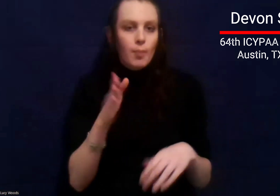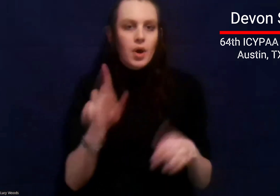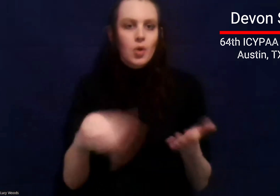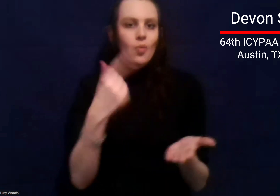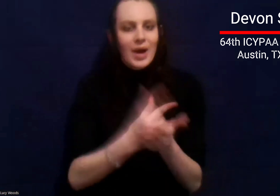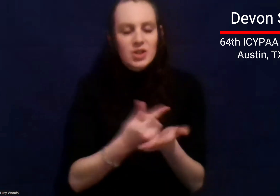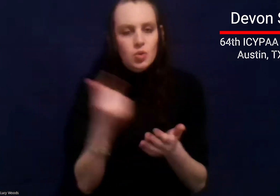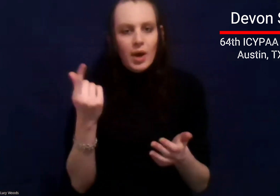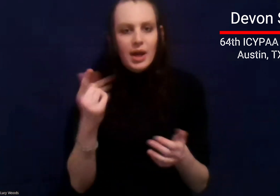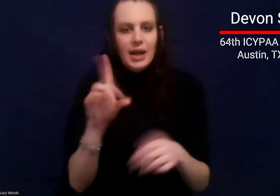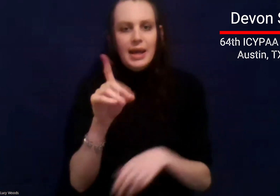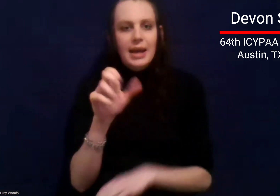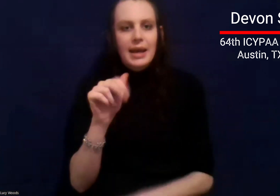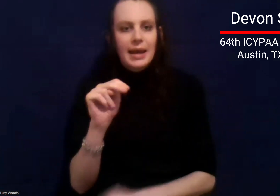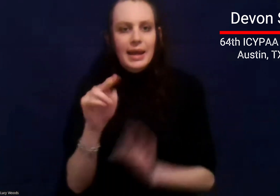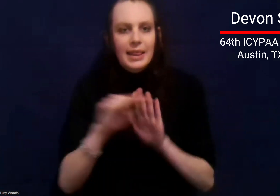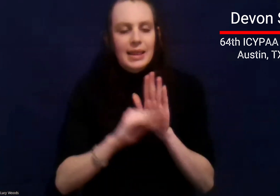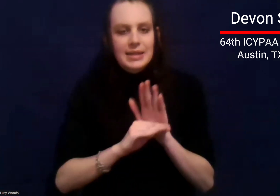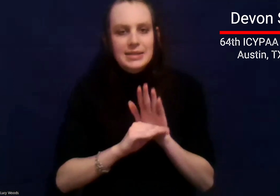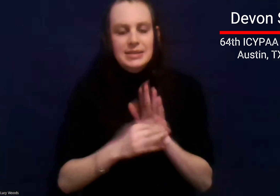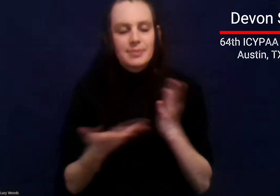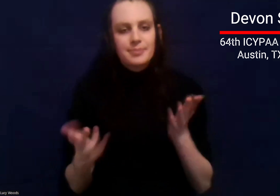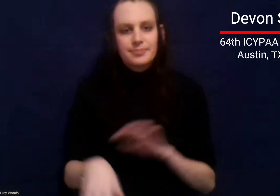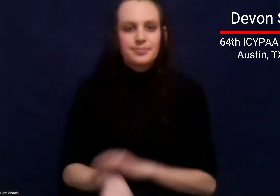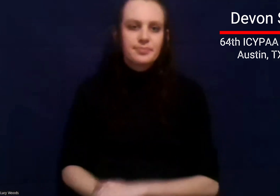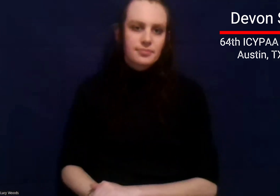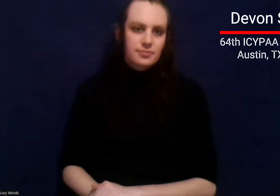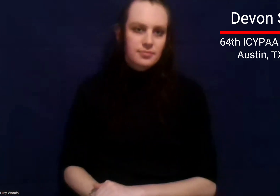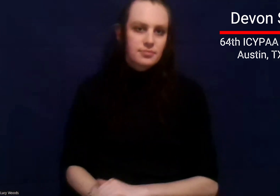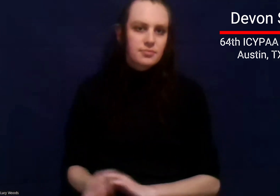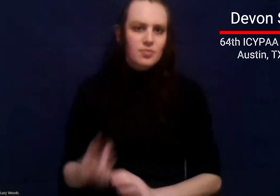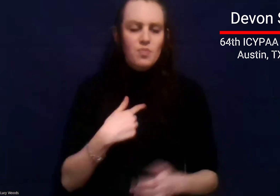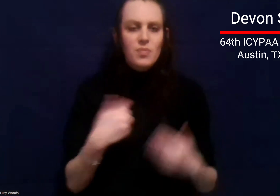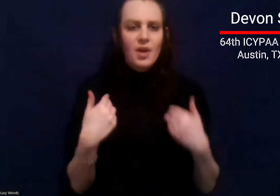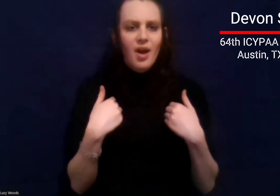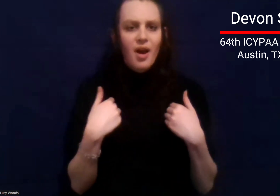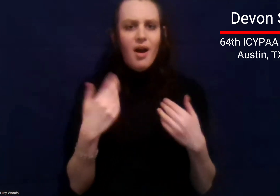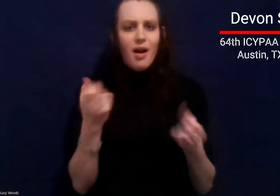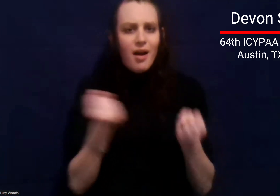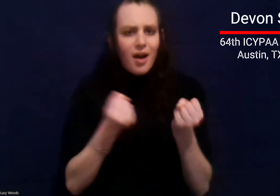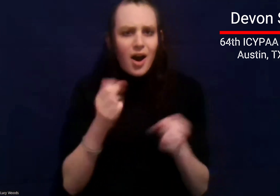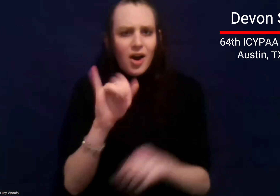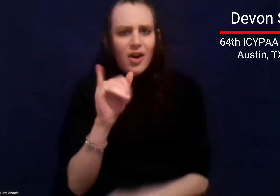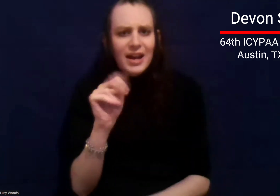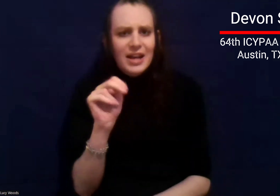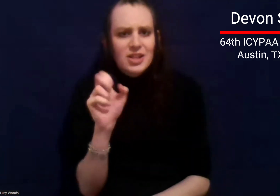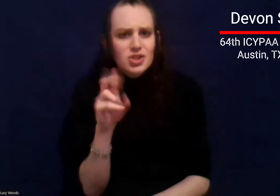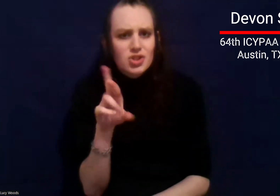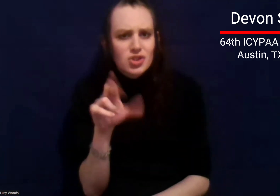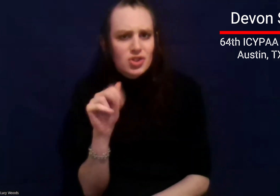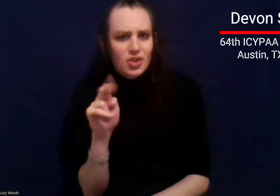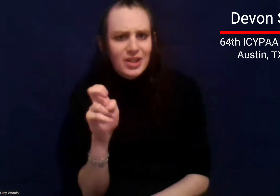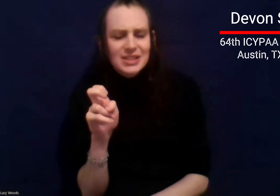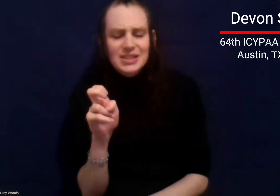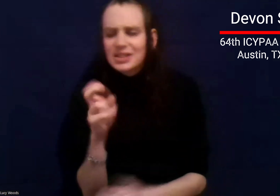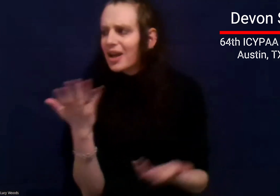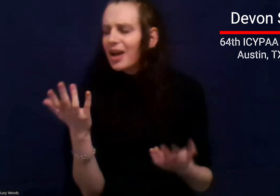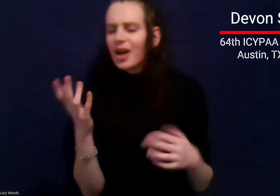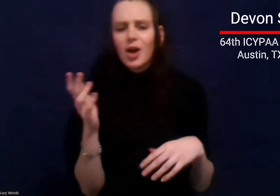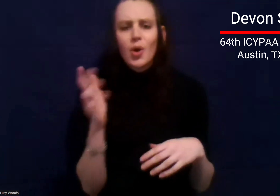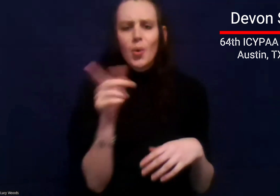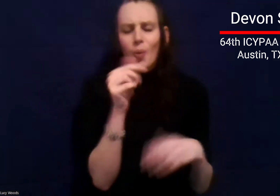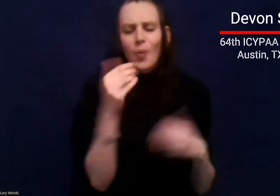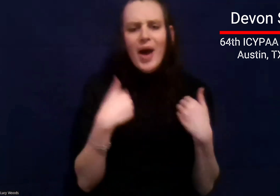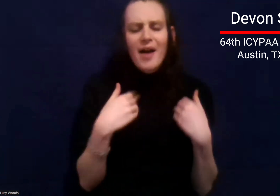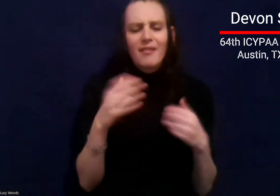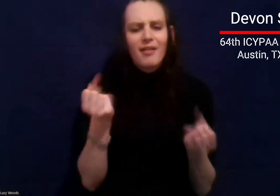record. I got car insurance. Like, who the fuck has car insurance? I used to drive with expired tags, no